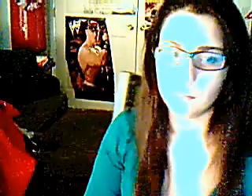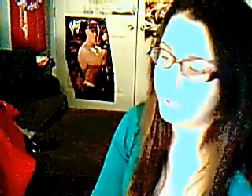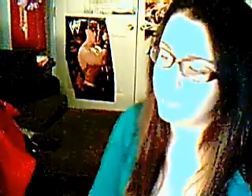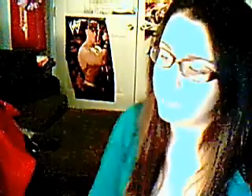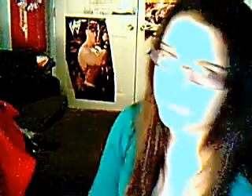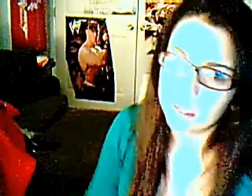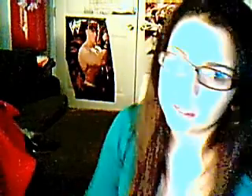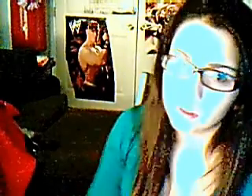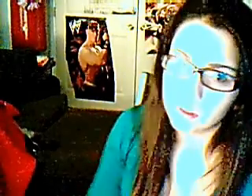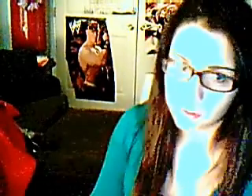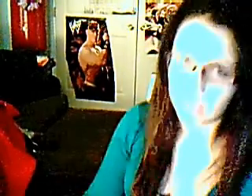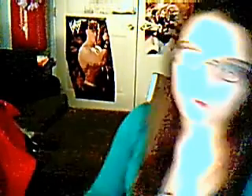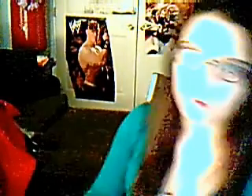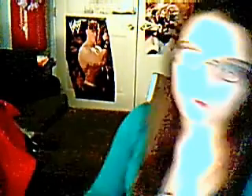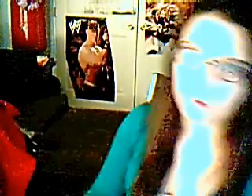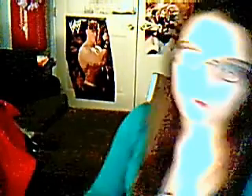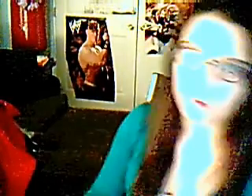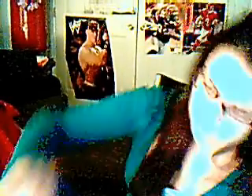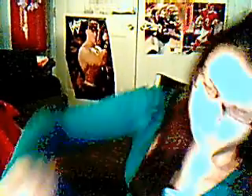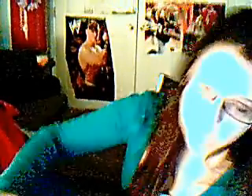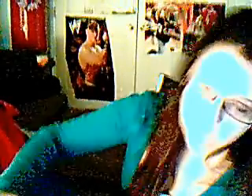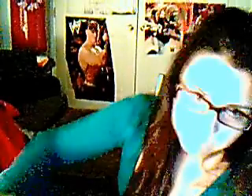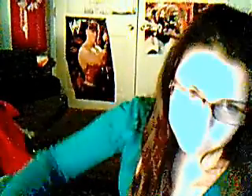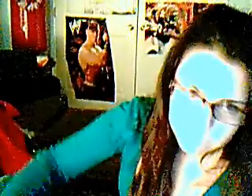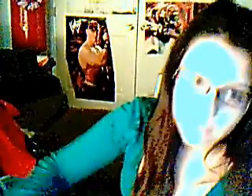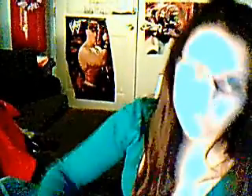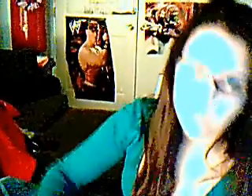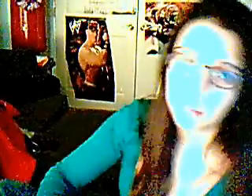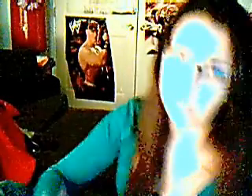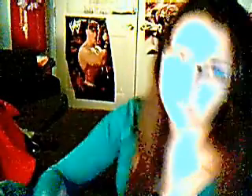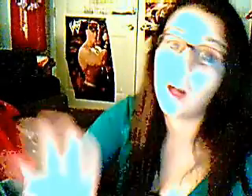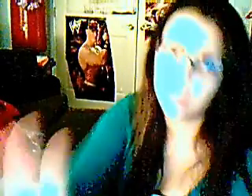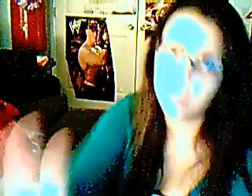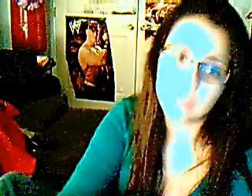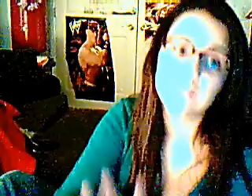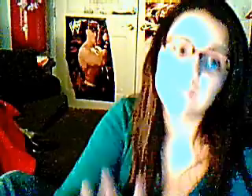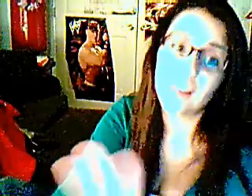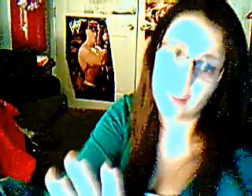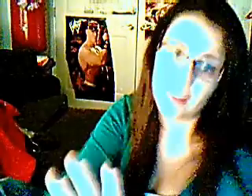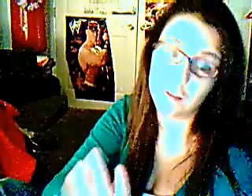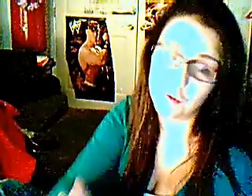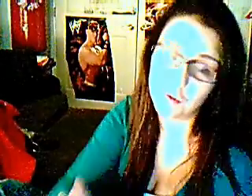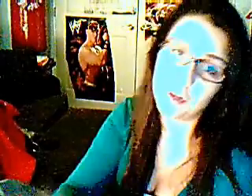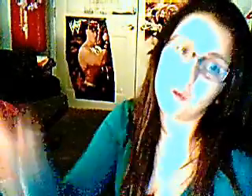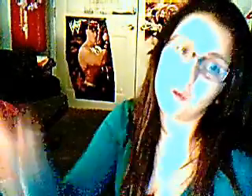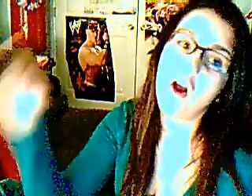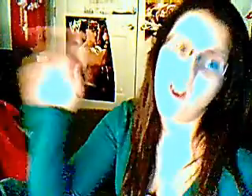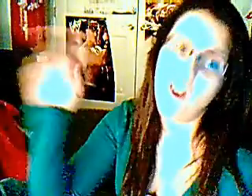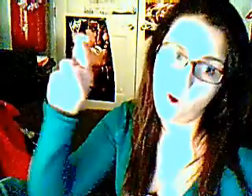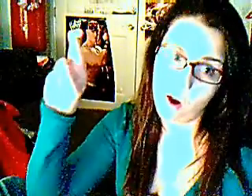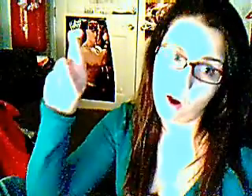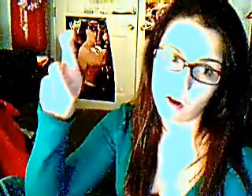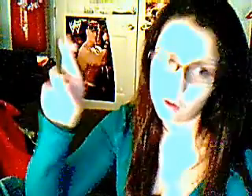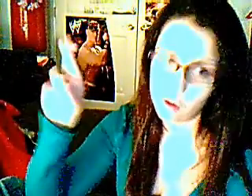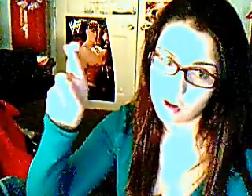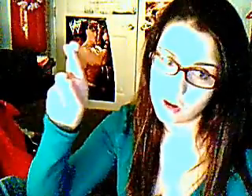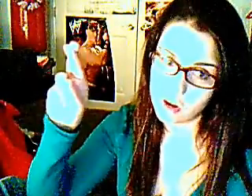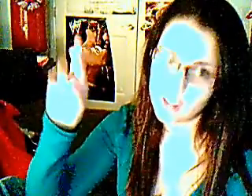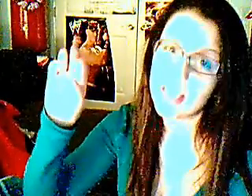account thing. Okay, ready? Write this down, okay? I'll do it in sign for you. R